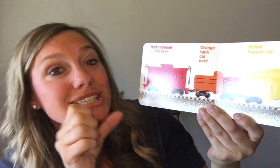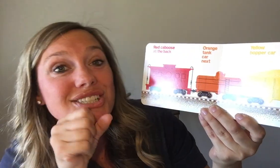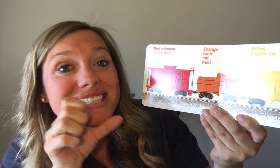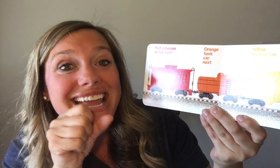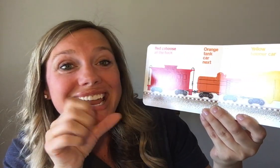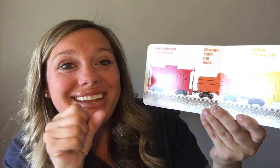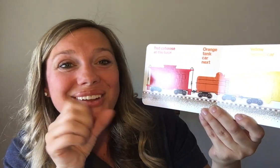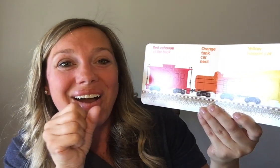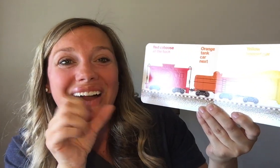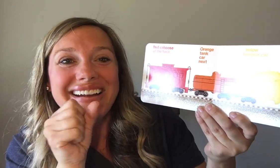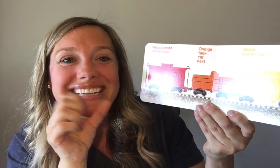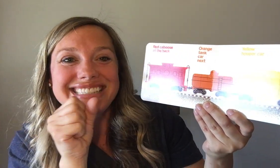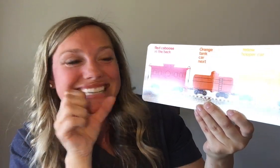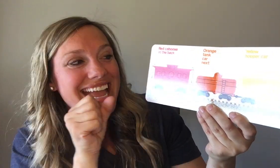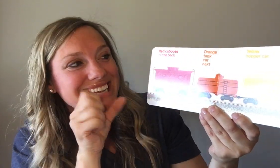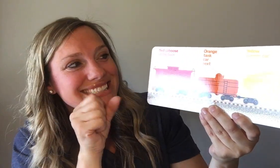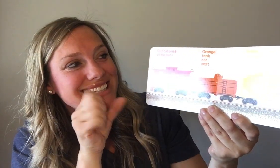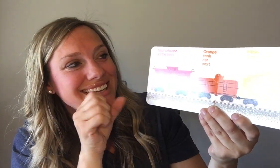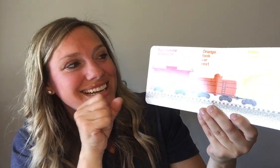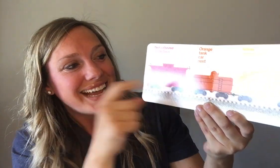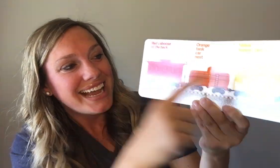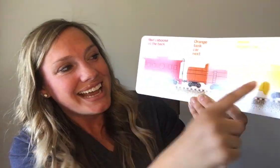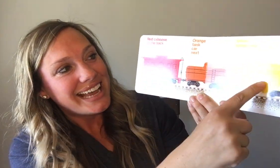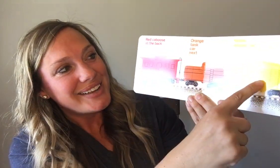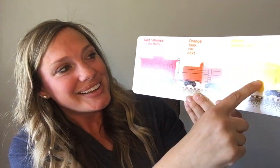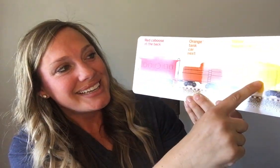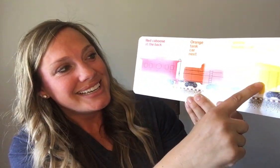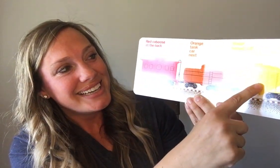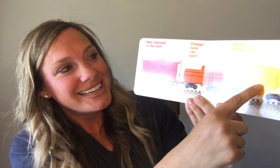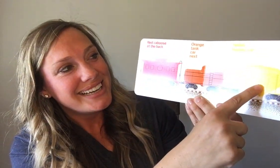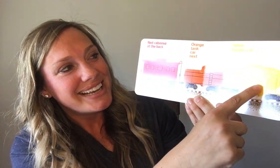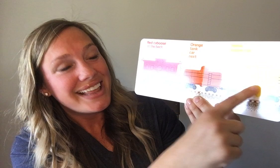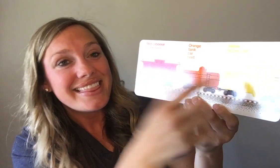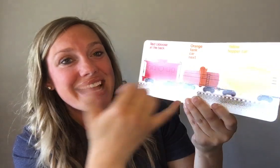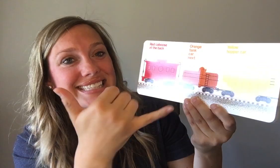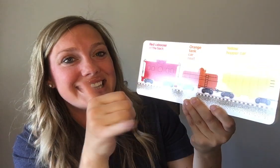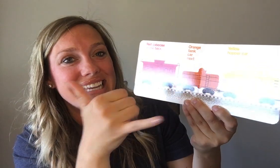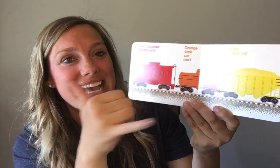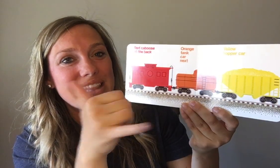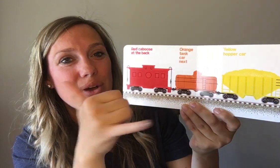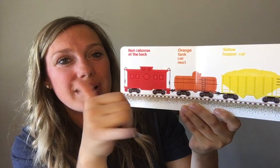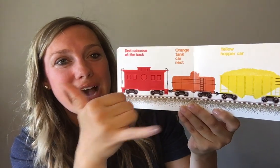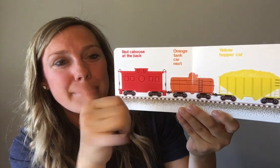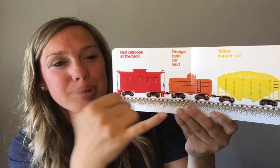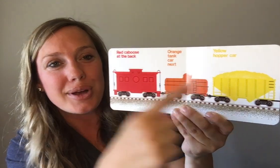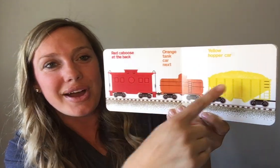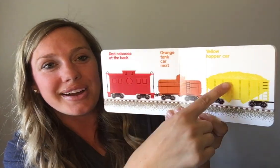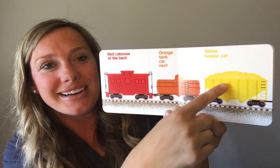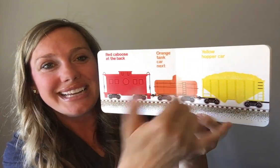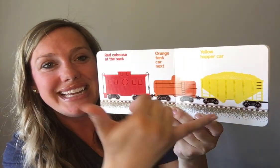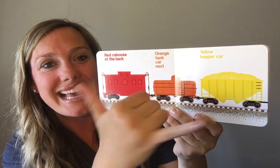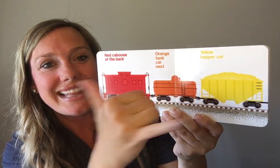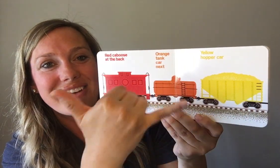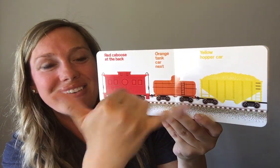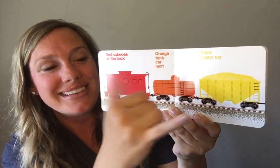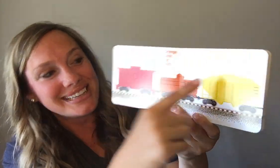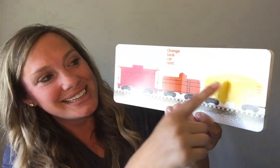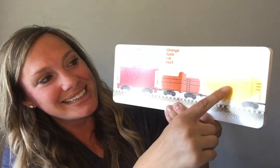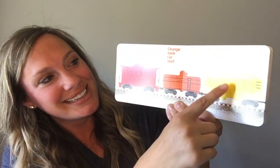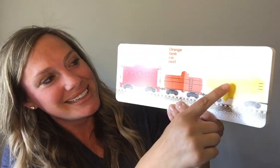Orange tank car is next. And look, that's the yellow hopper car. Yellow.